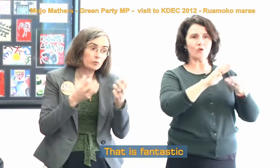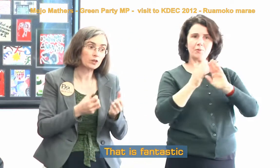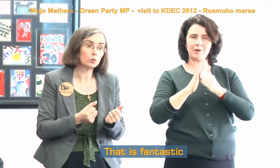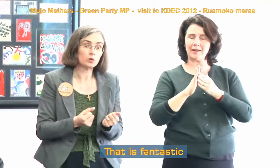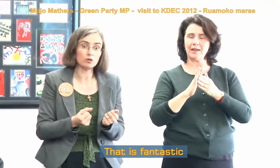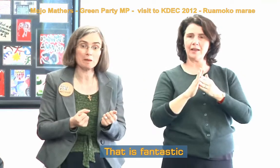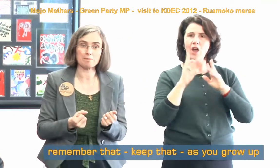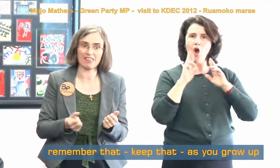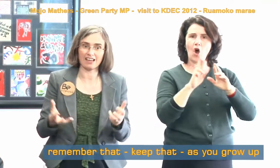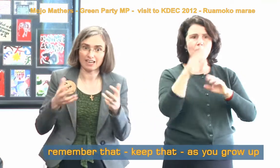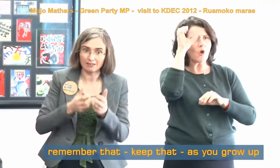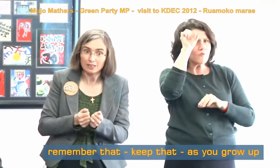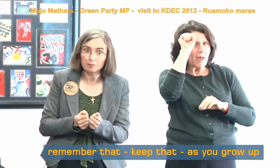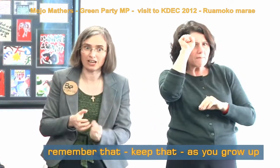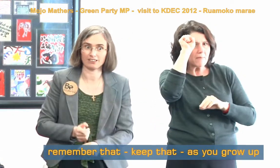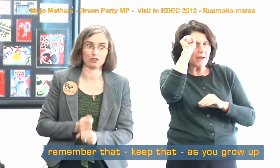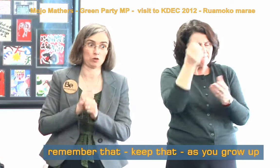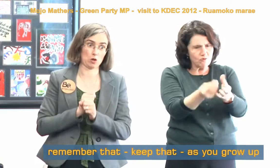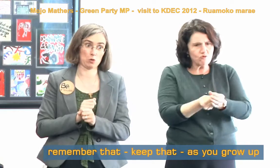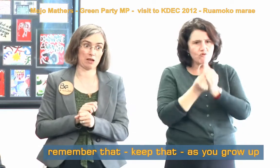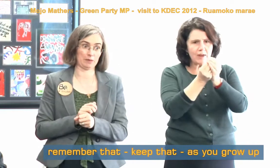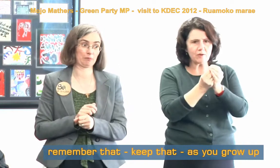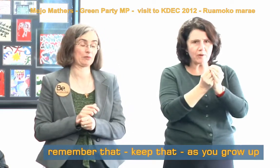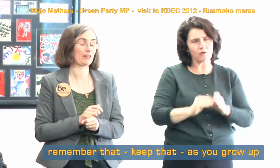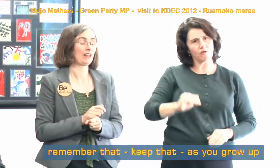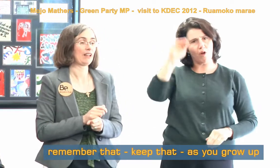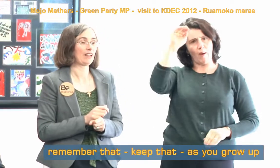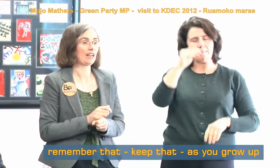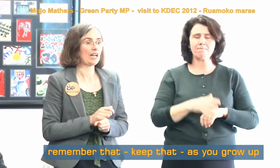And I hope that you will remember that and teach that as you were around.